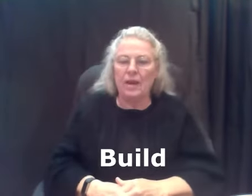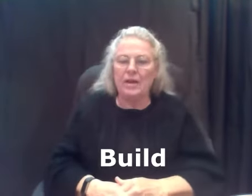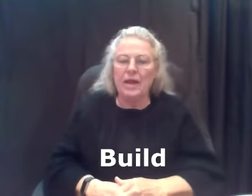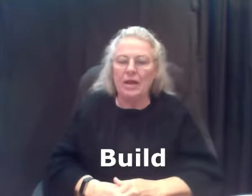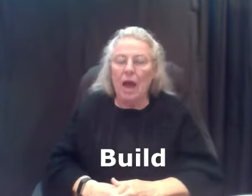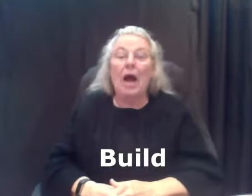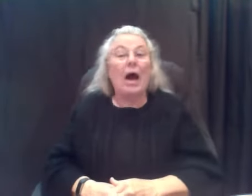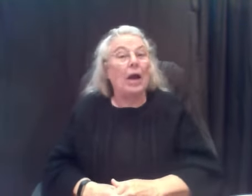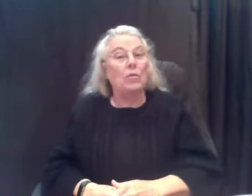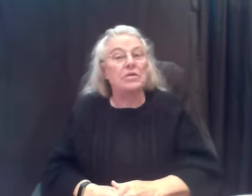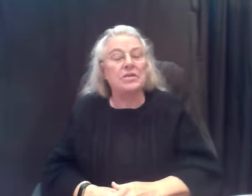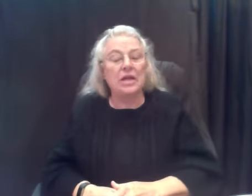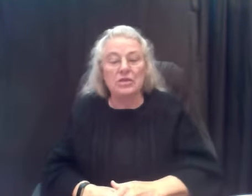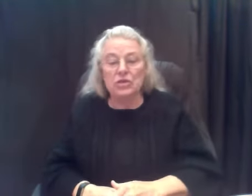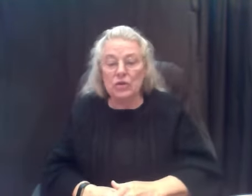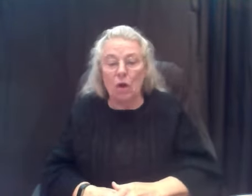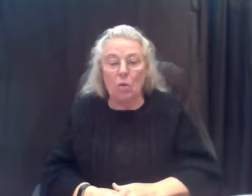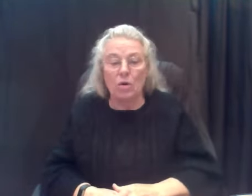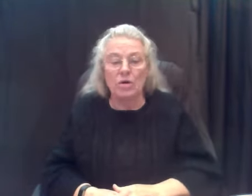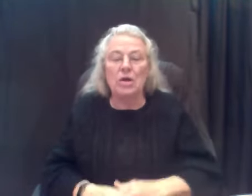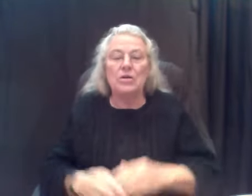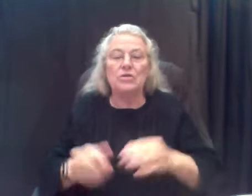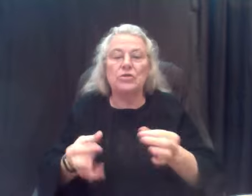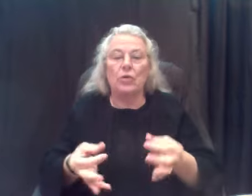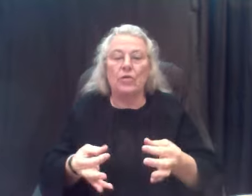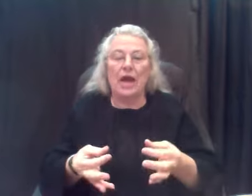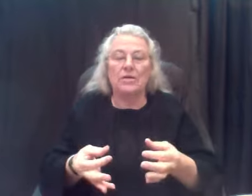Again, I will sing it slower so that